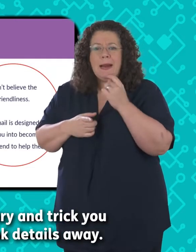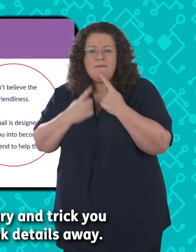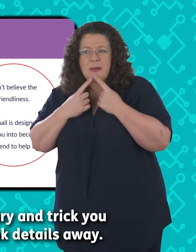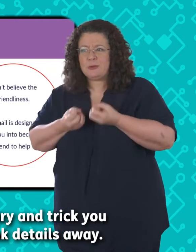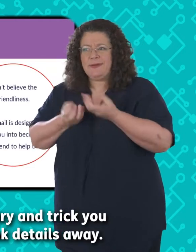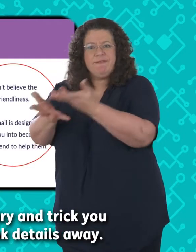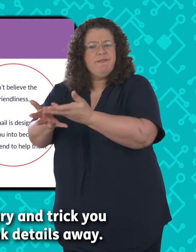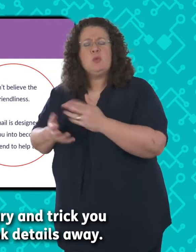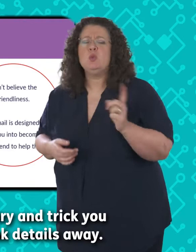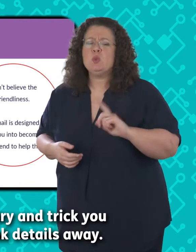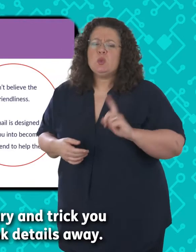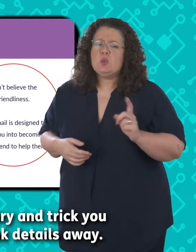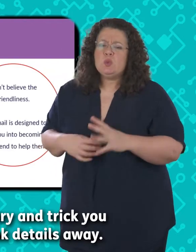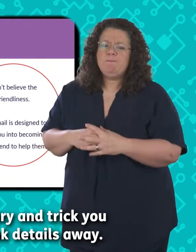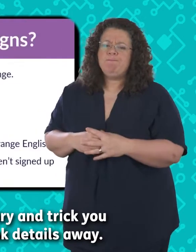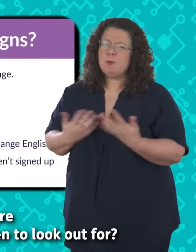details away.